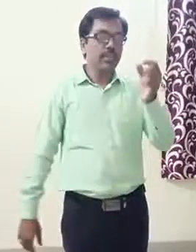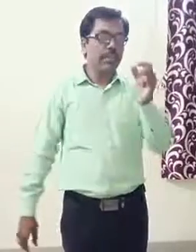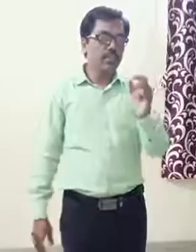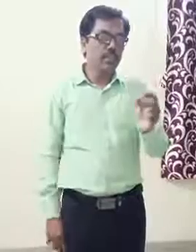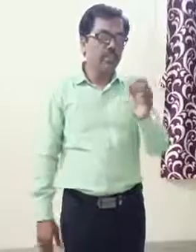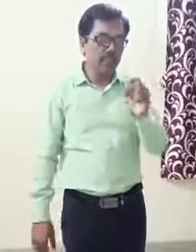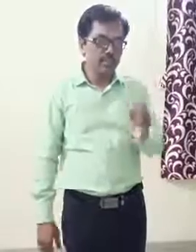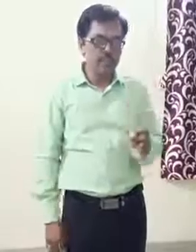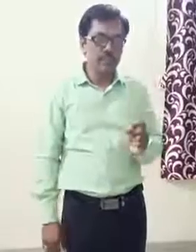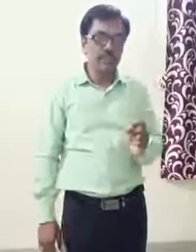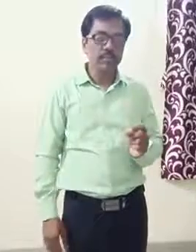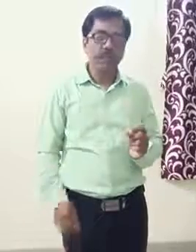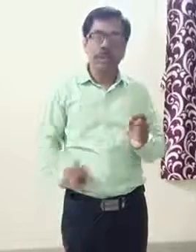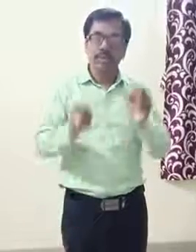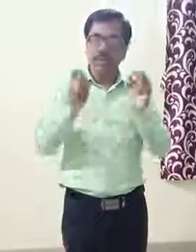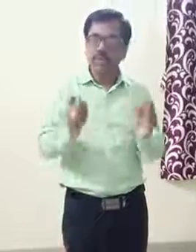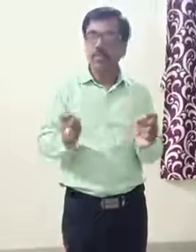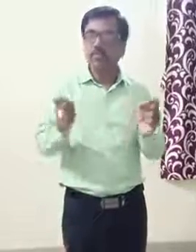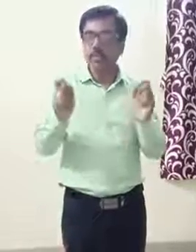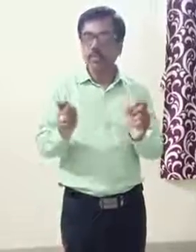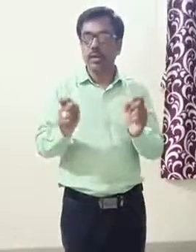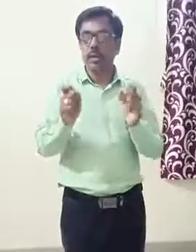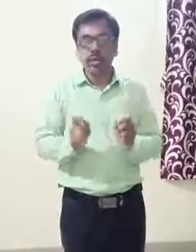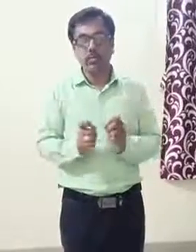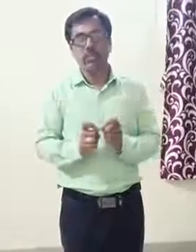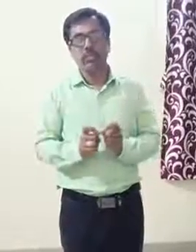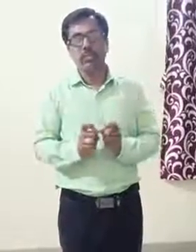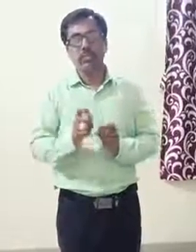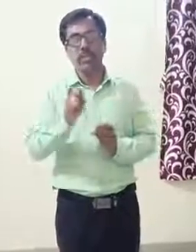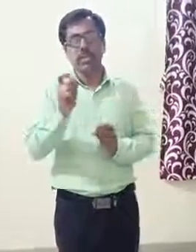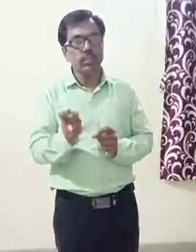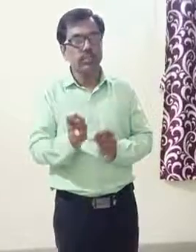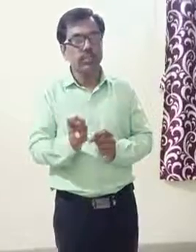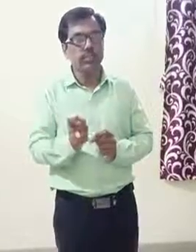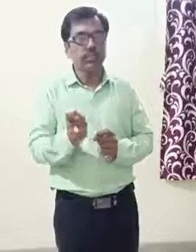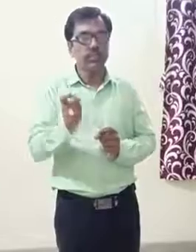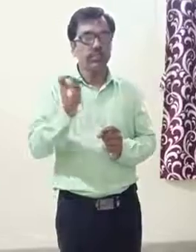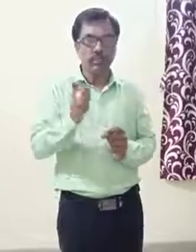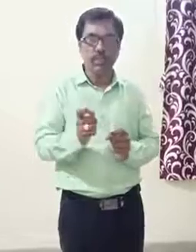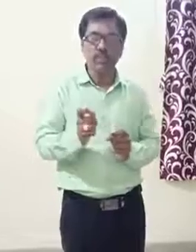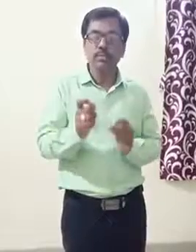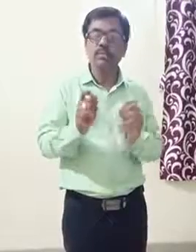right to property means everybody was allowed to enjoy their property